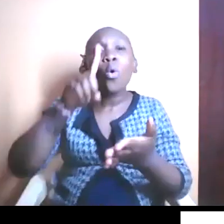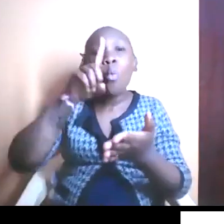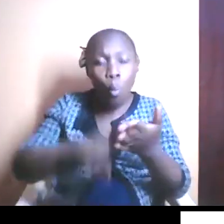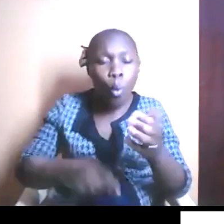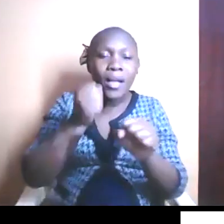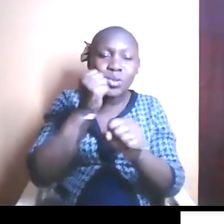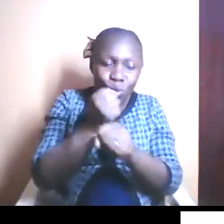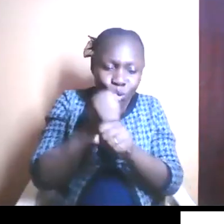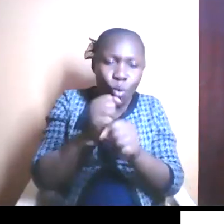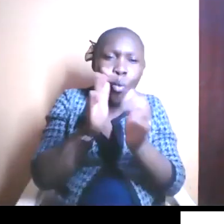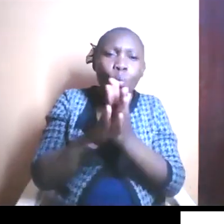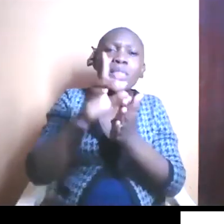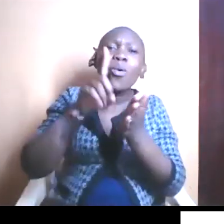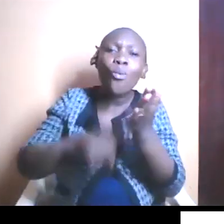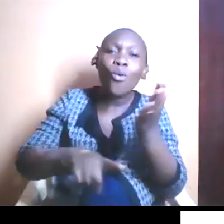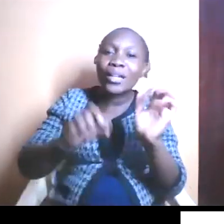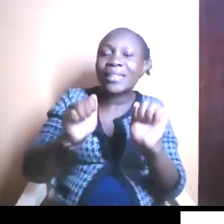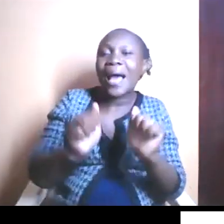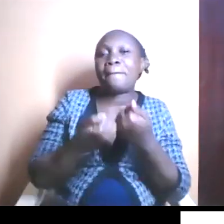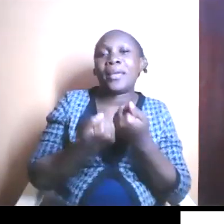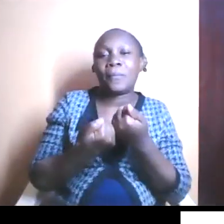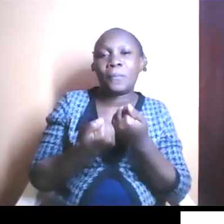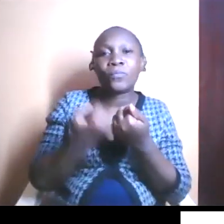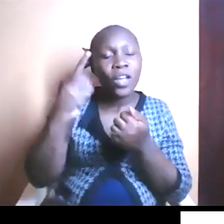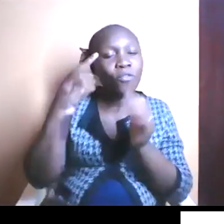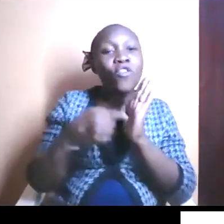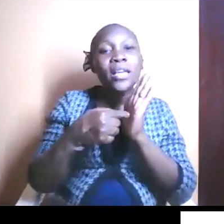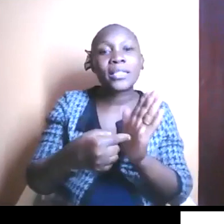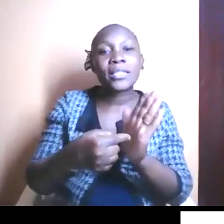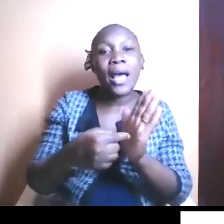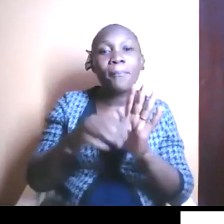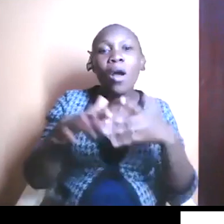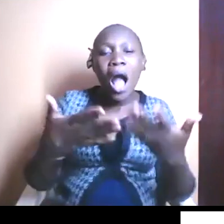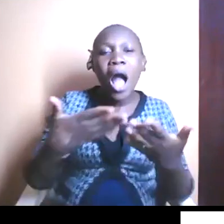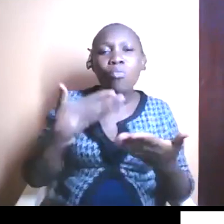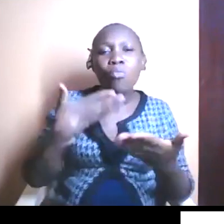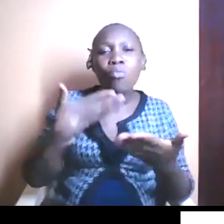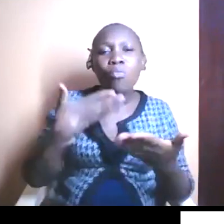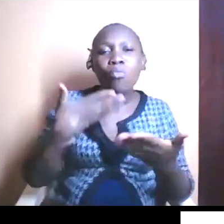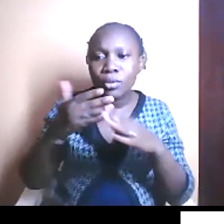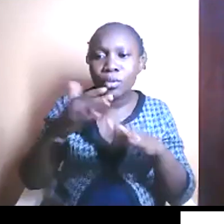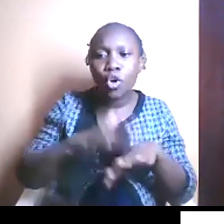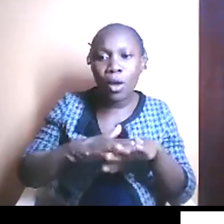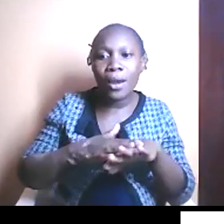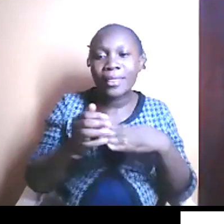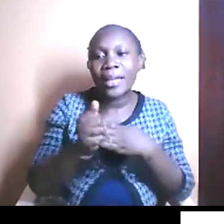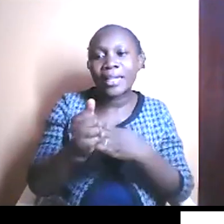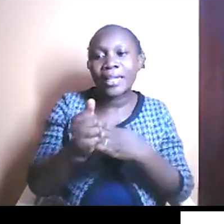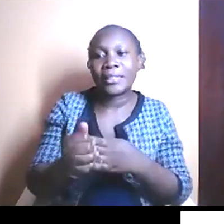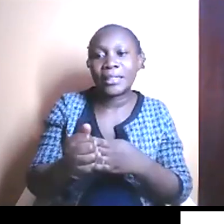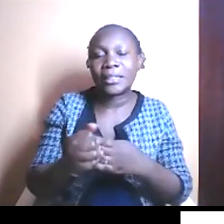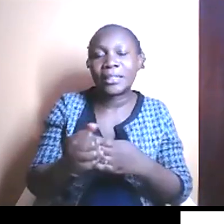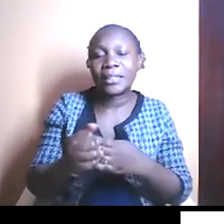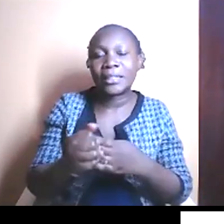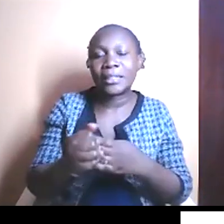your response should be like the leader that you wish you had, okay? So speak truth to